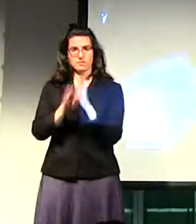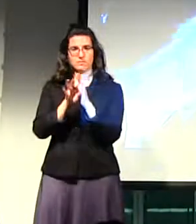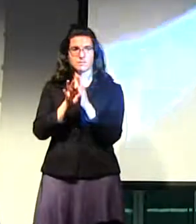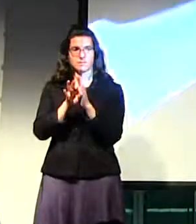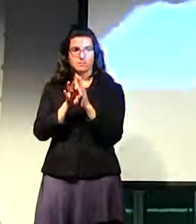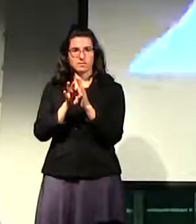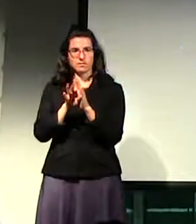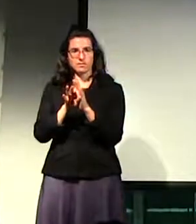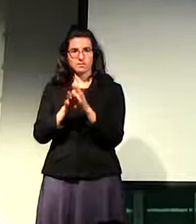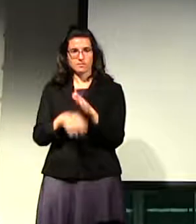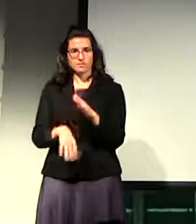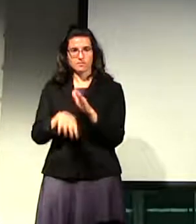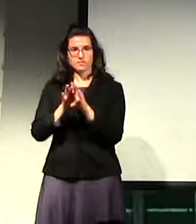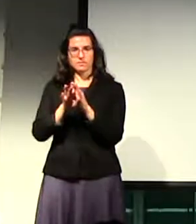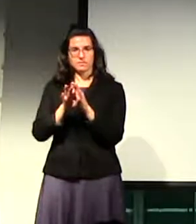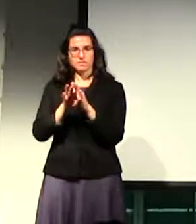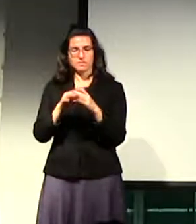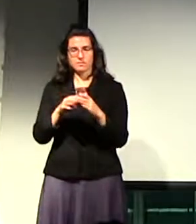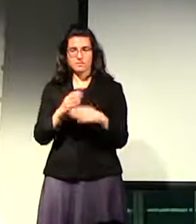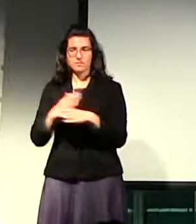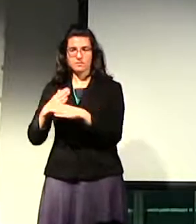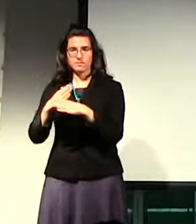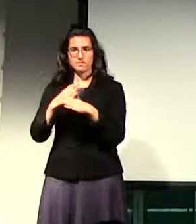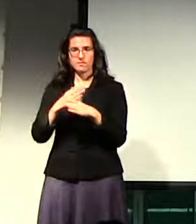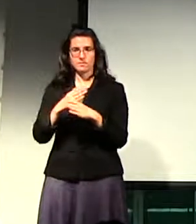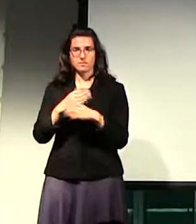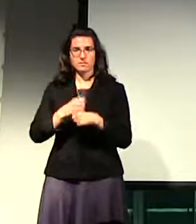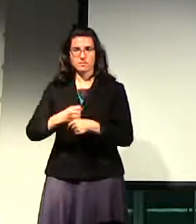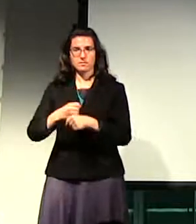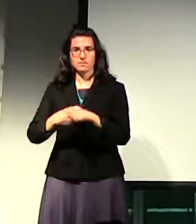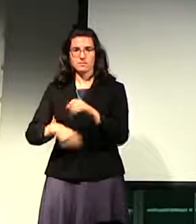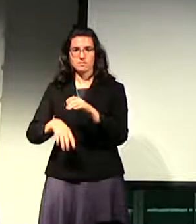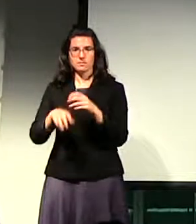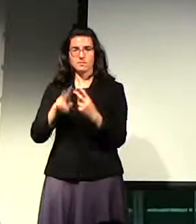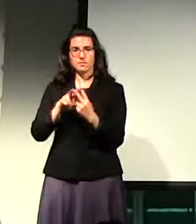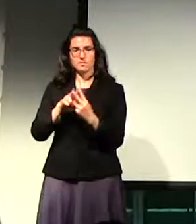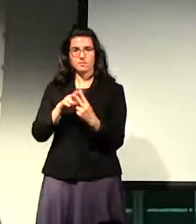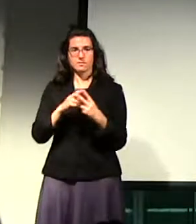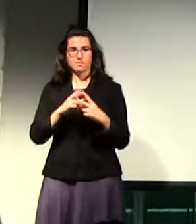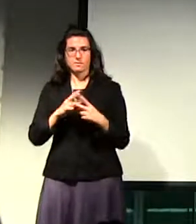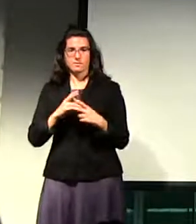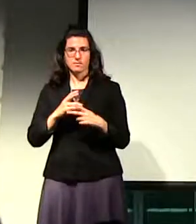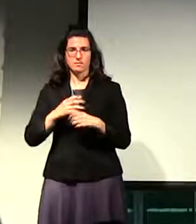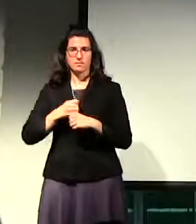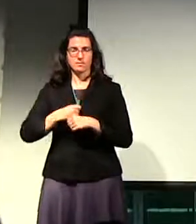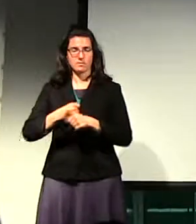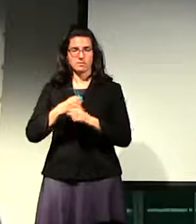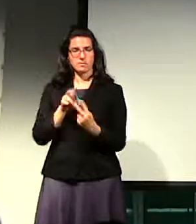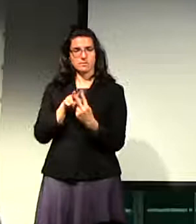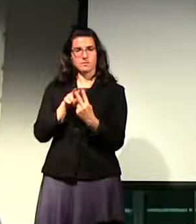chair, forming, chair, forming, chair, forming, chair, forming, chair,